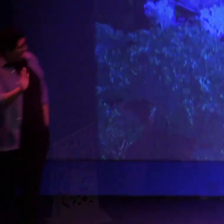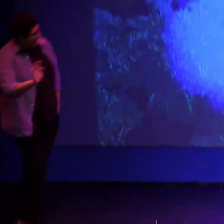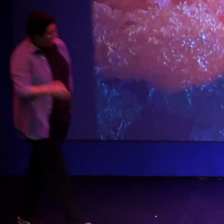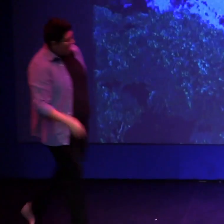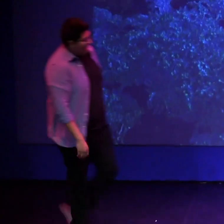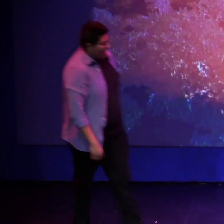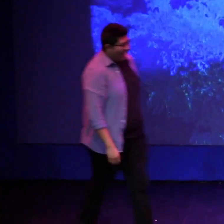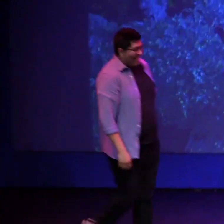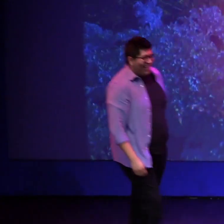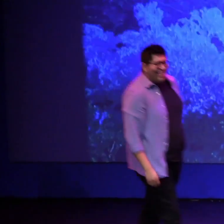Hey, Hey.